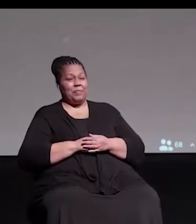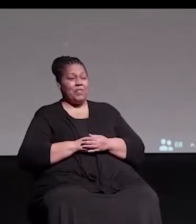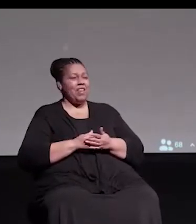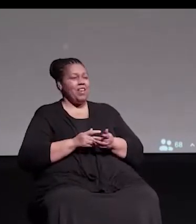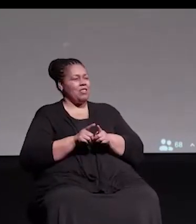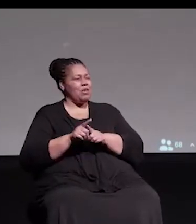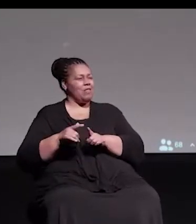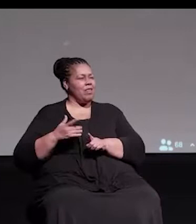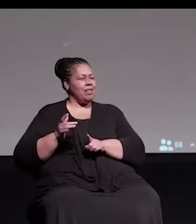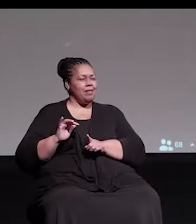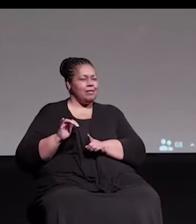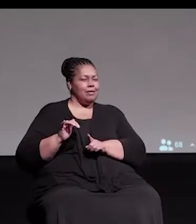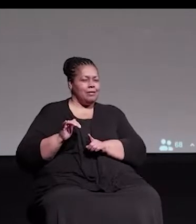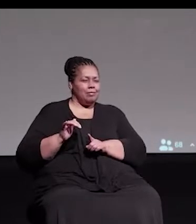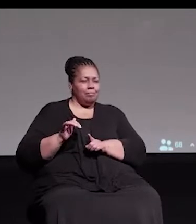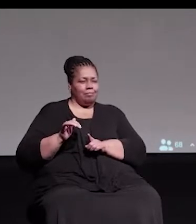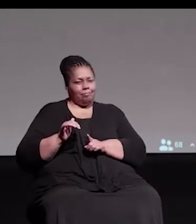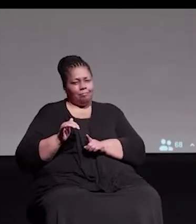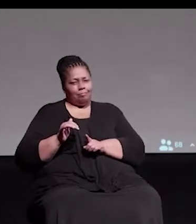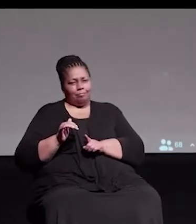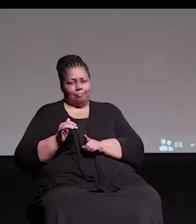I also feel as though that